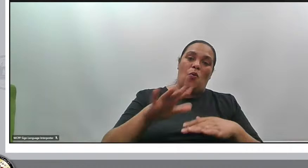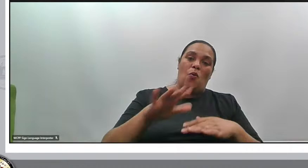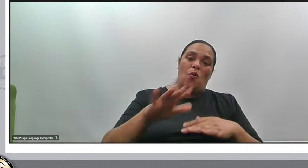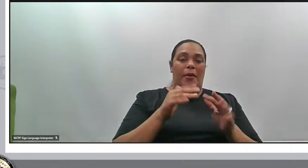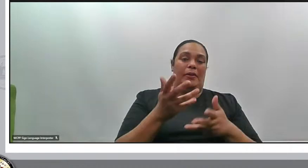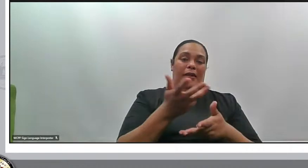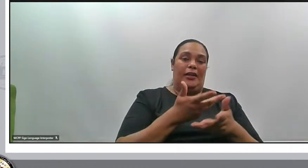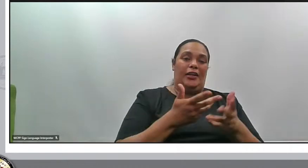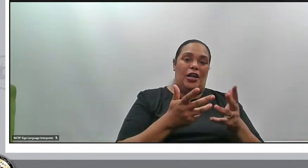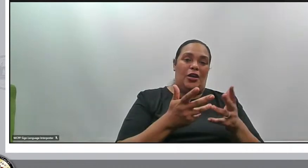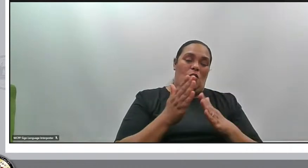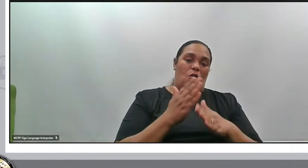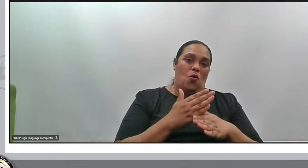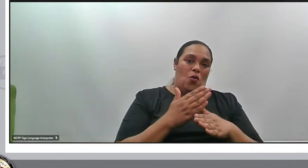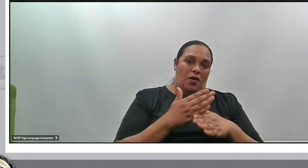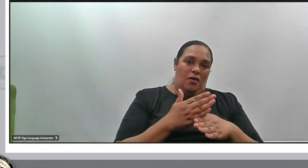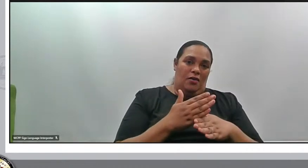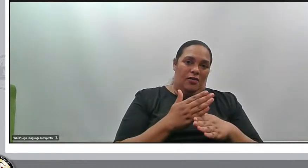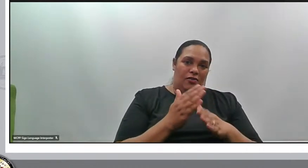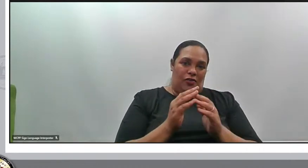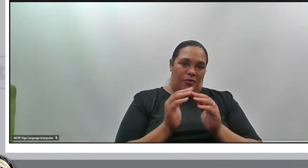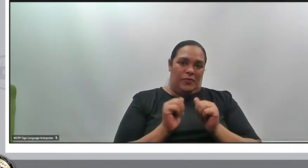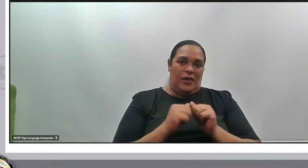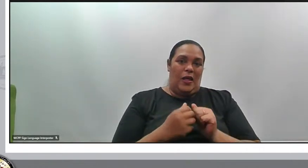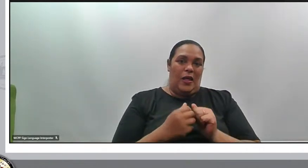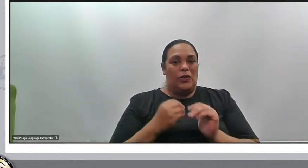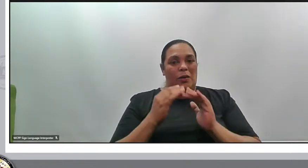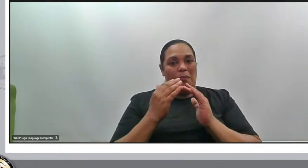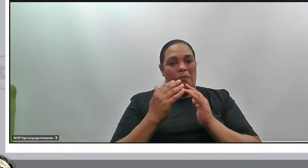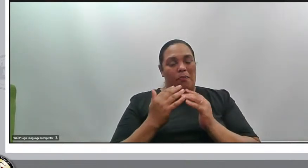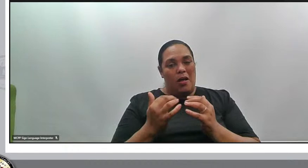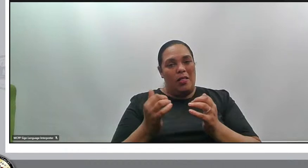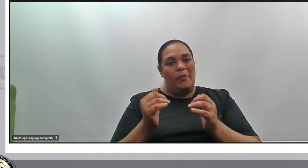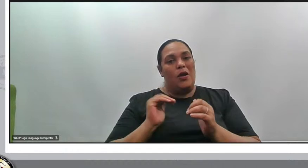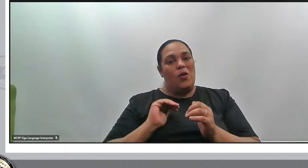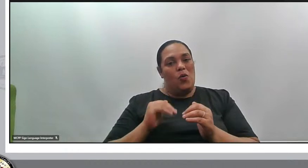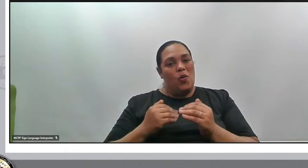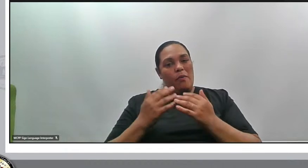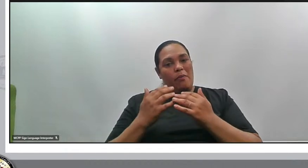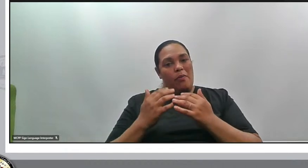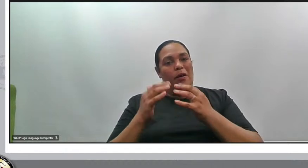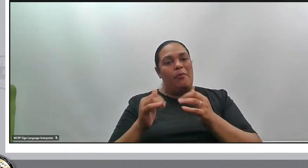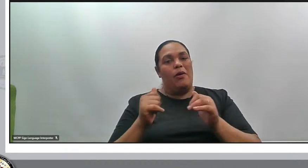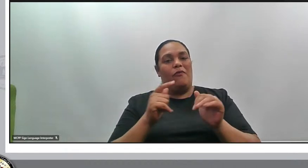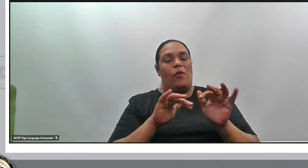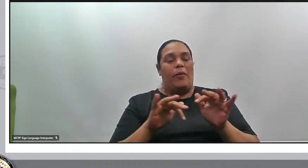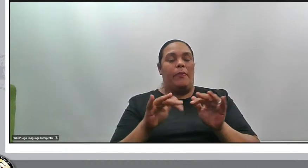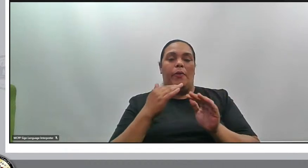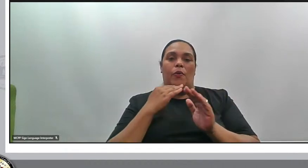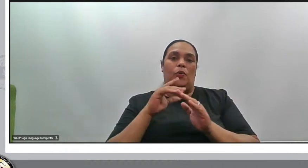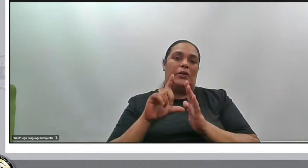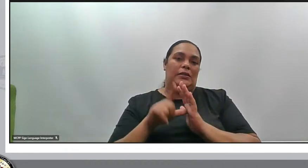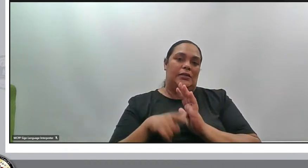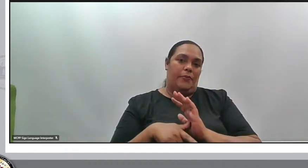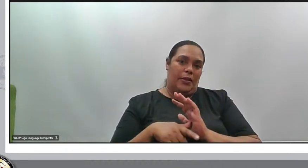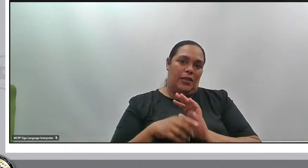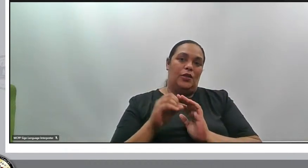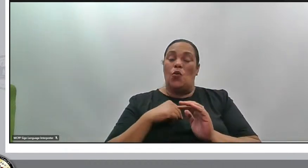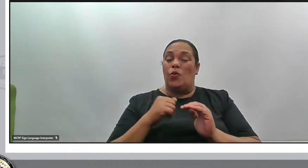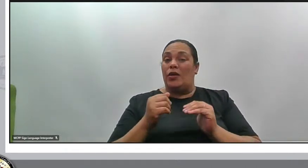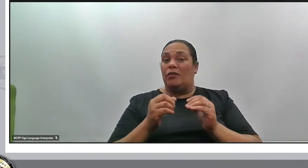engagement workshops, and a youth parliament, and a women's parliament, and a parliament for people with disabilities. So we are